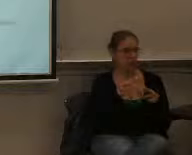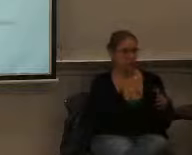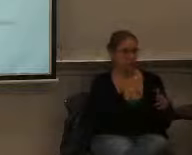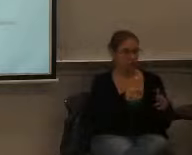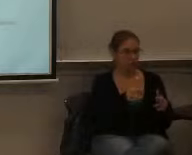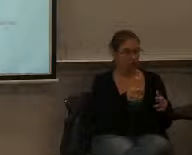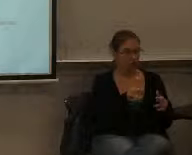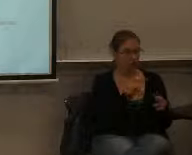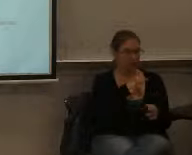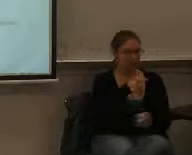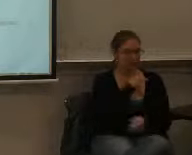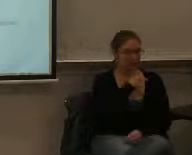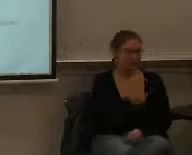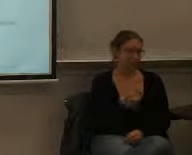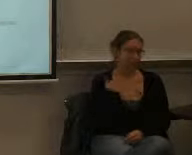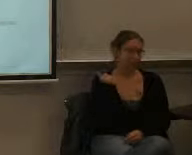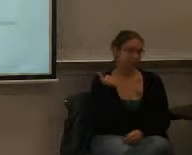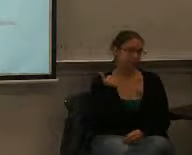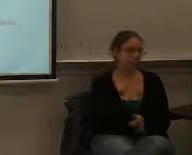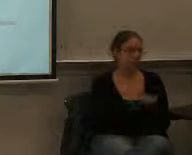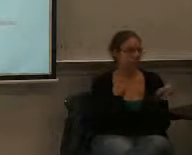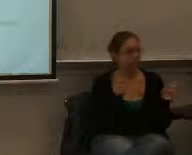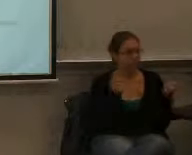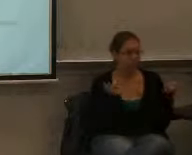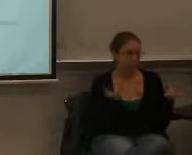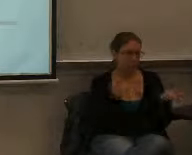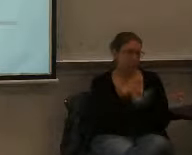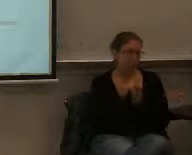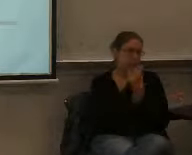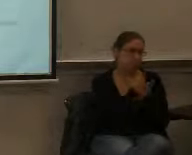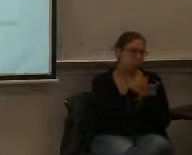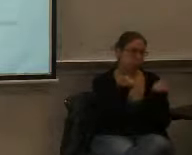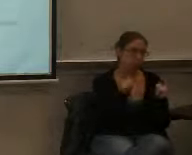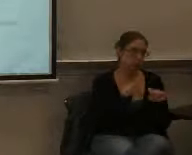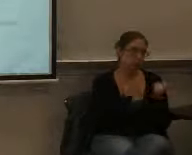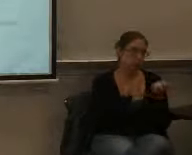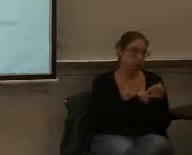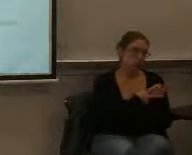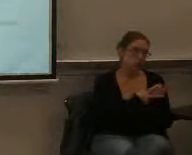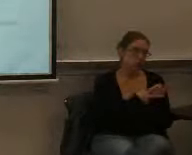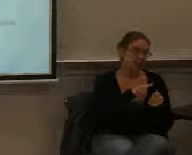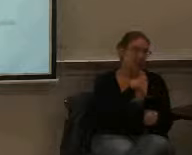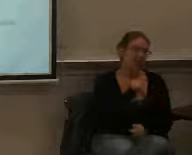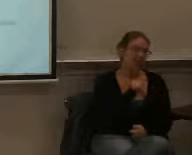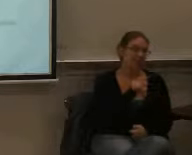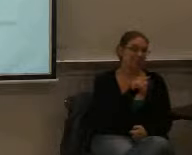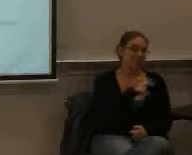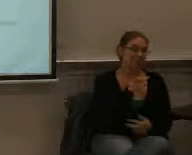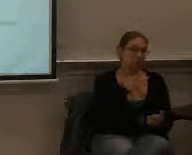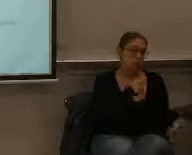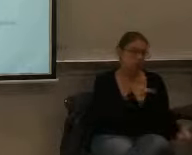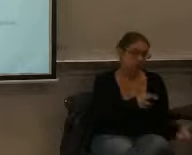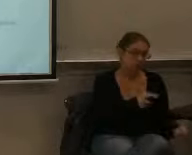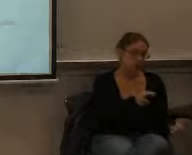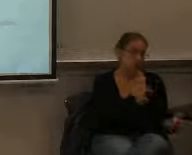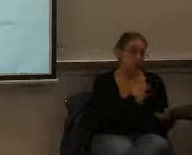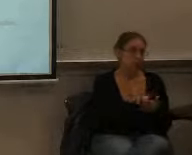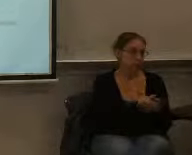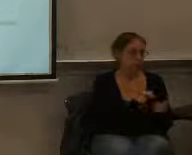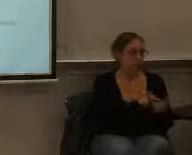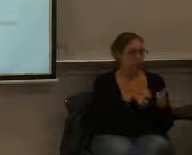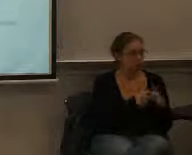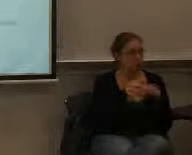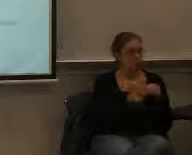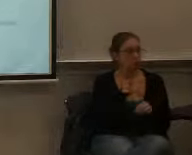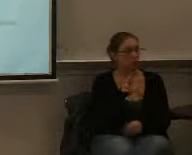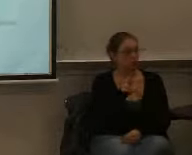riverine species are out of there. So that part, if you're trying to conserve native river species, putting a reservoir in